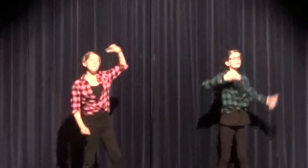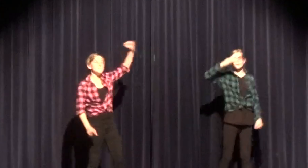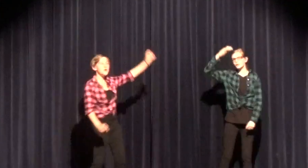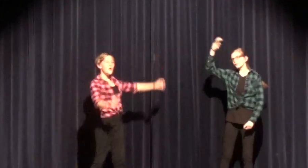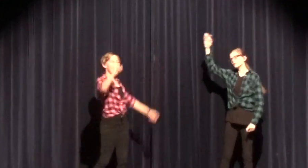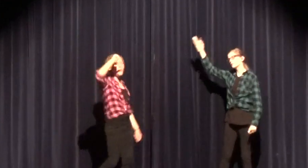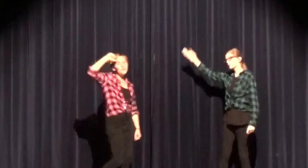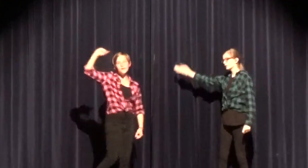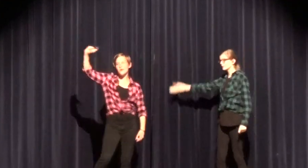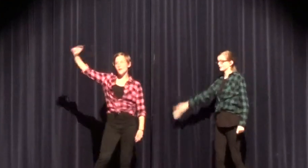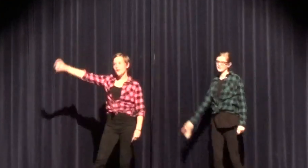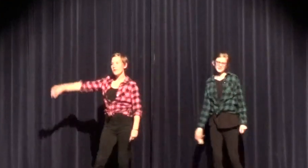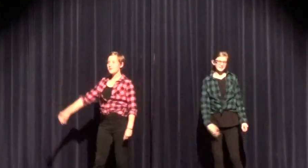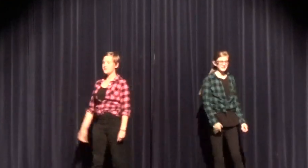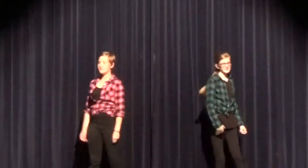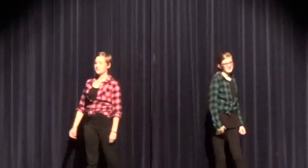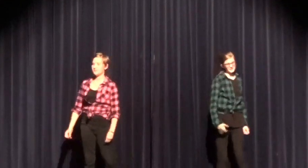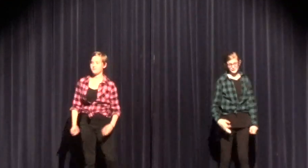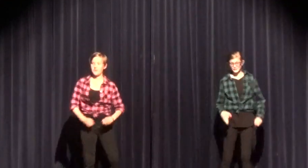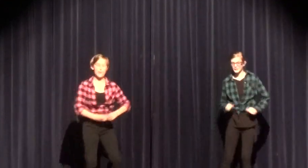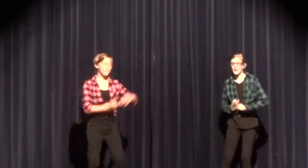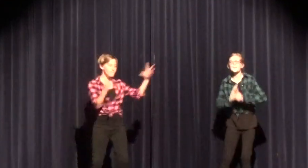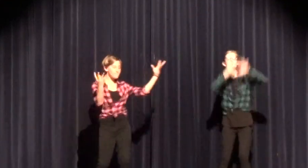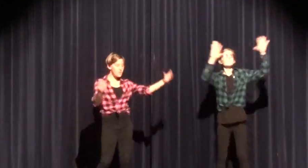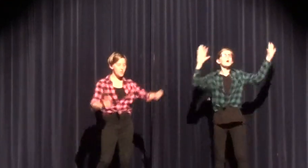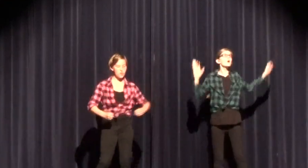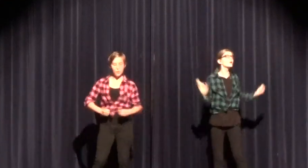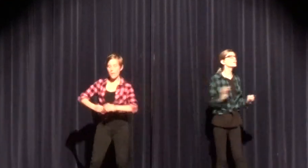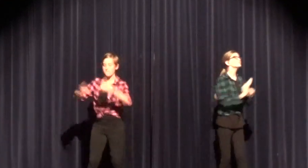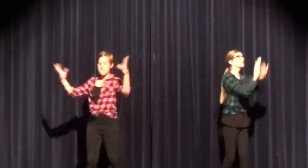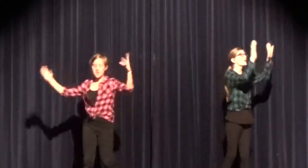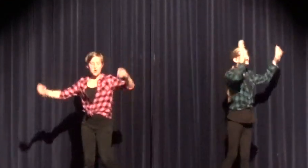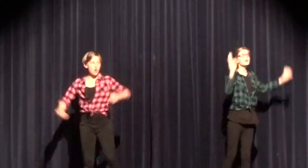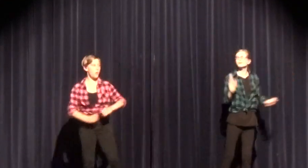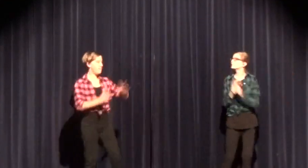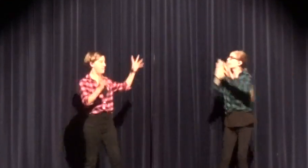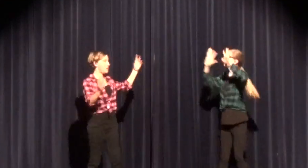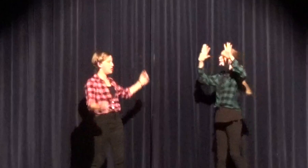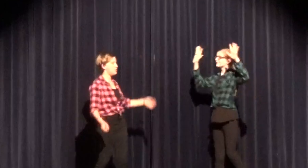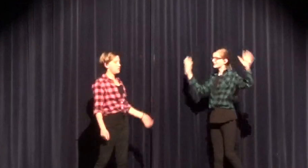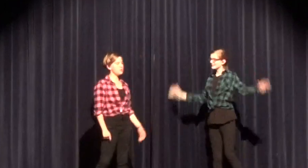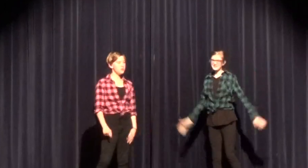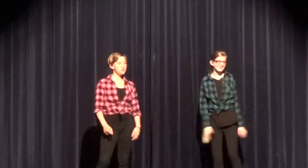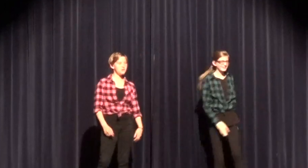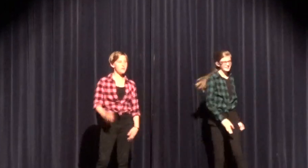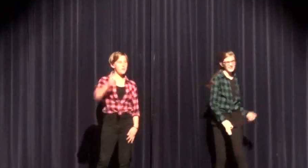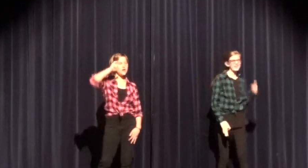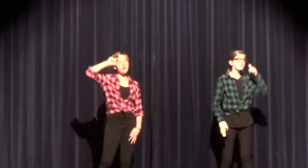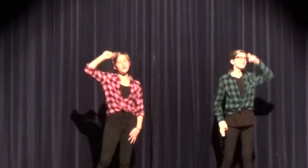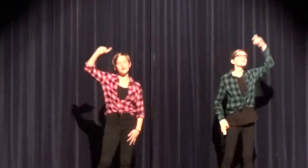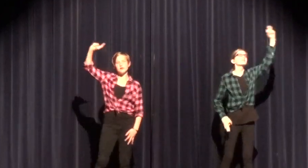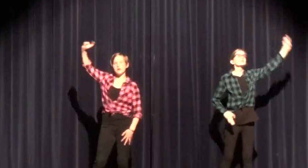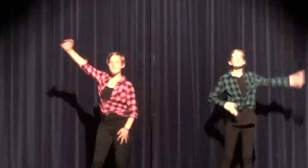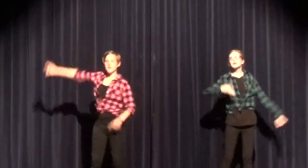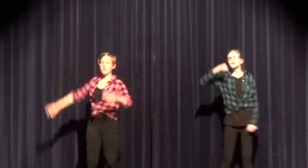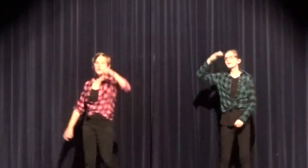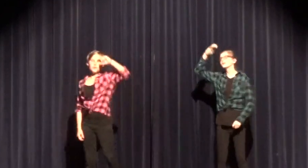wrong, wrong Oh, oh, oh Even right in the wrong,